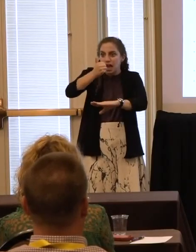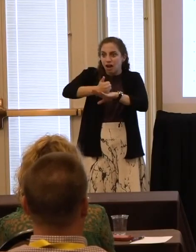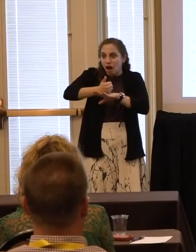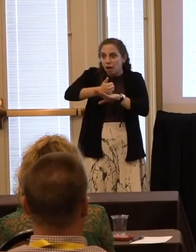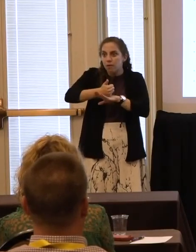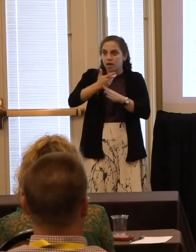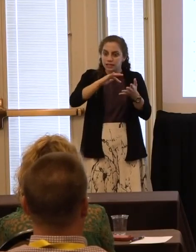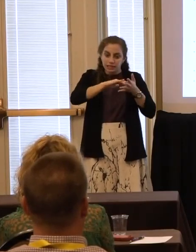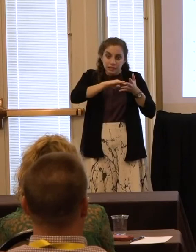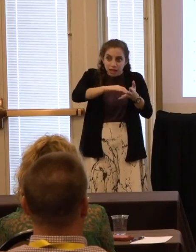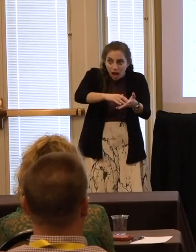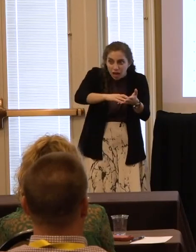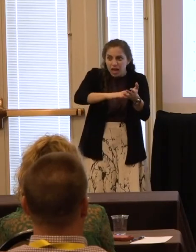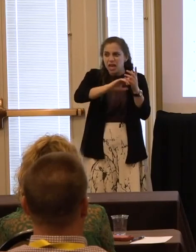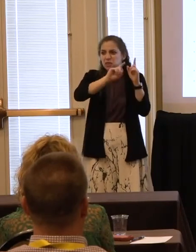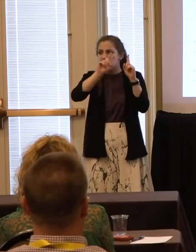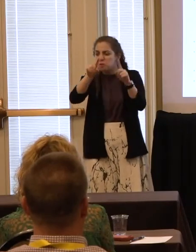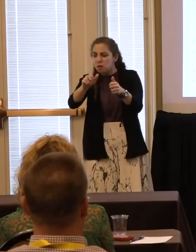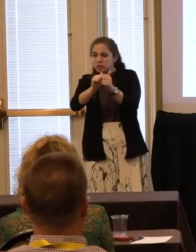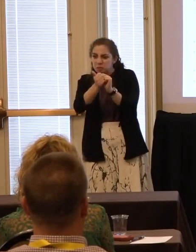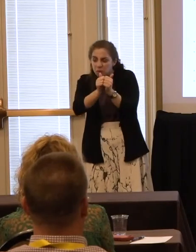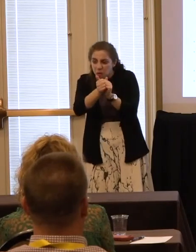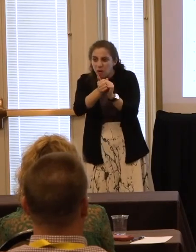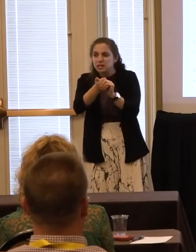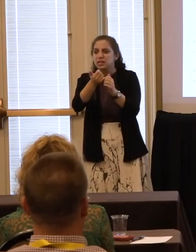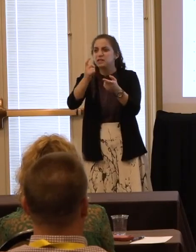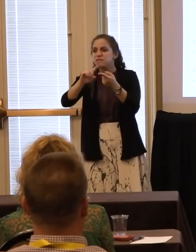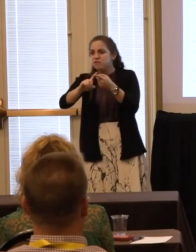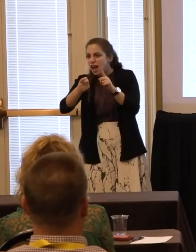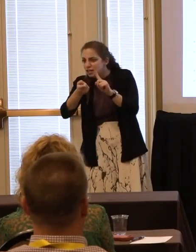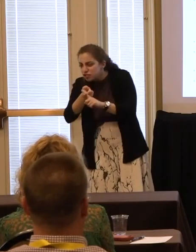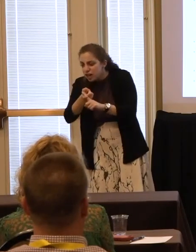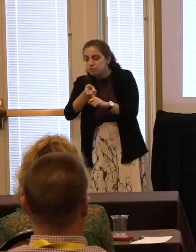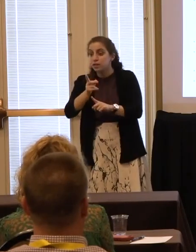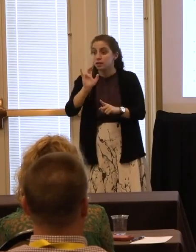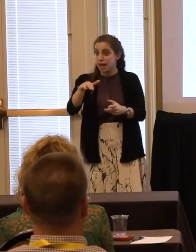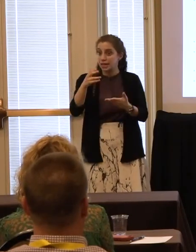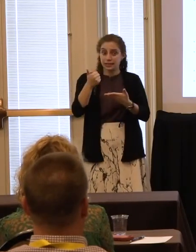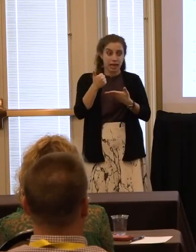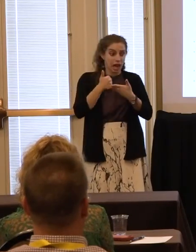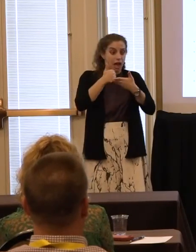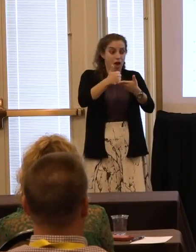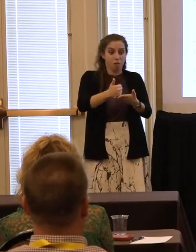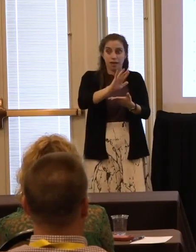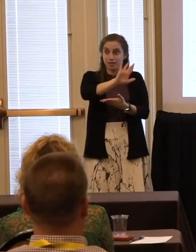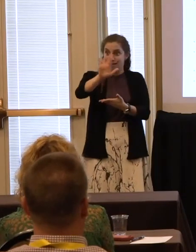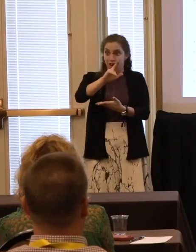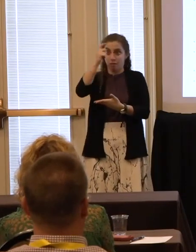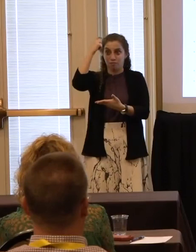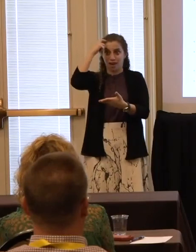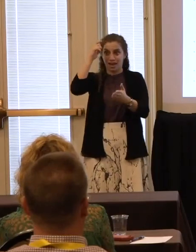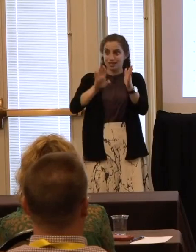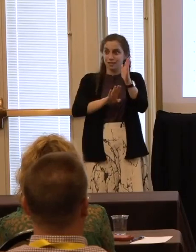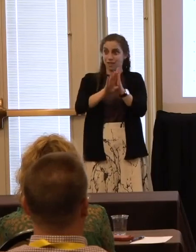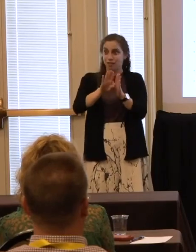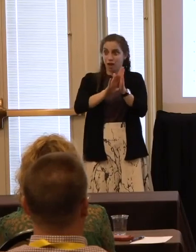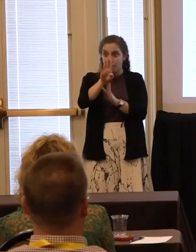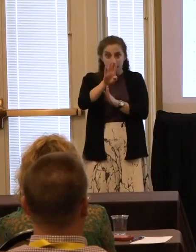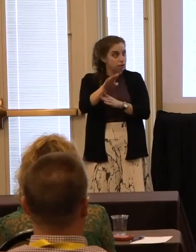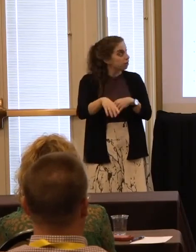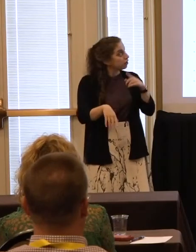they're studying, they're getting into sports, they're developing friendships. That's actually helping their brain develop. And